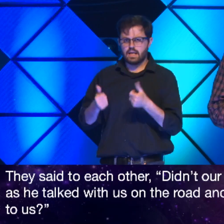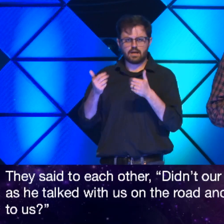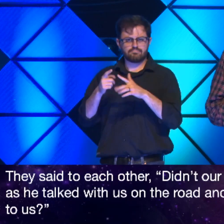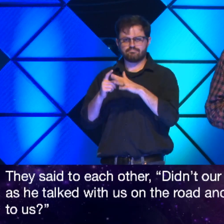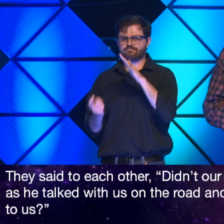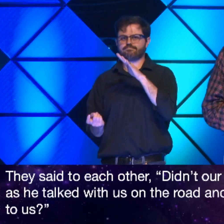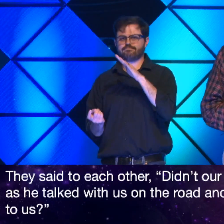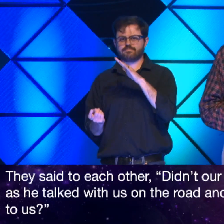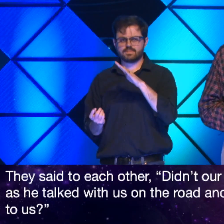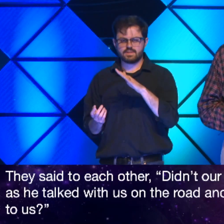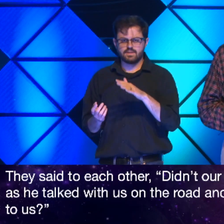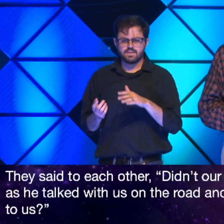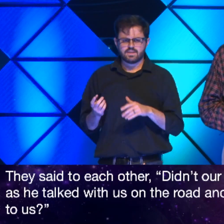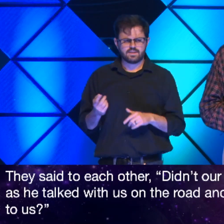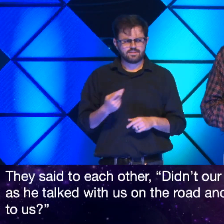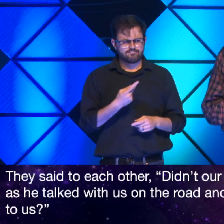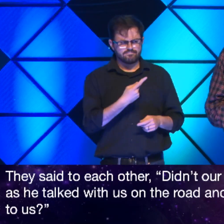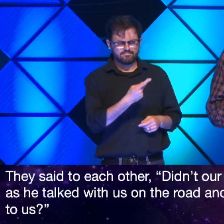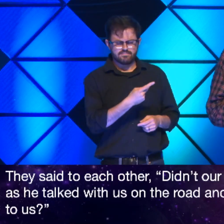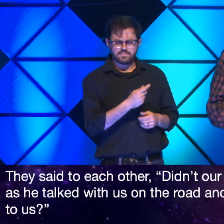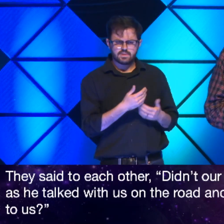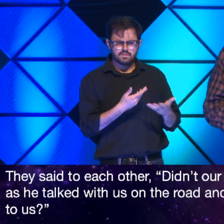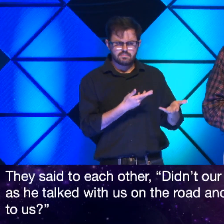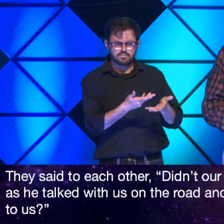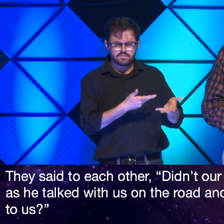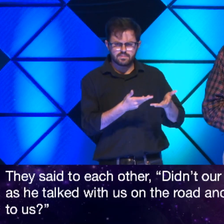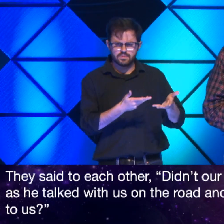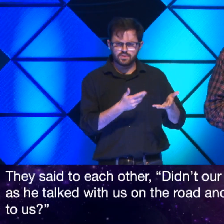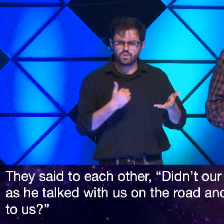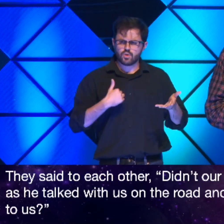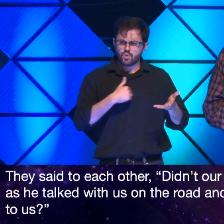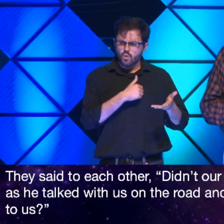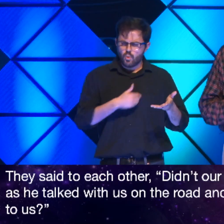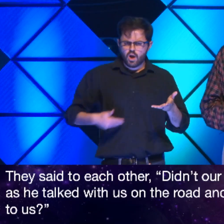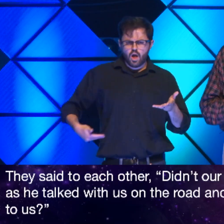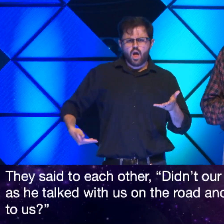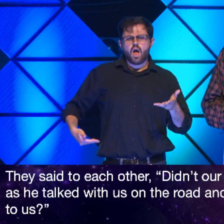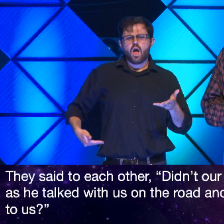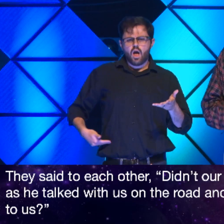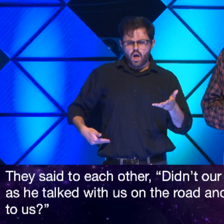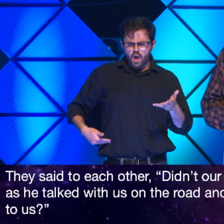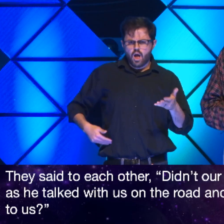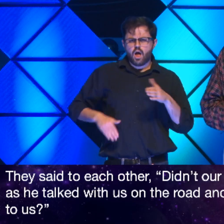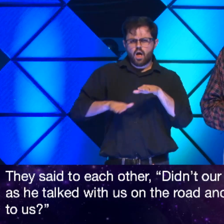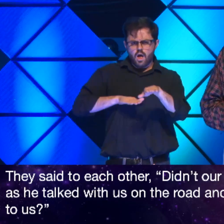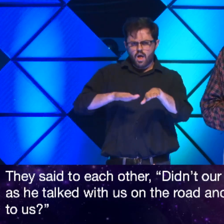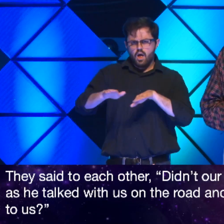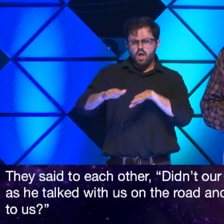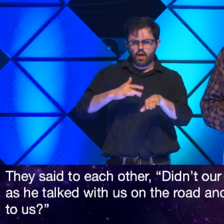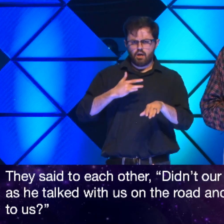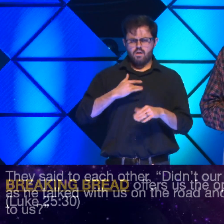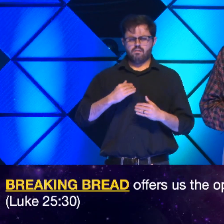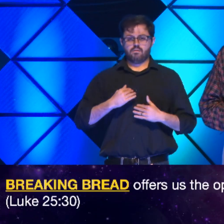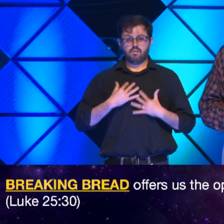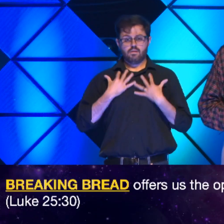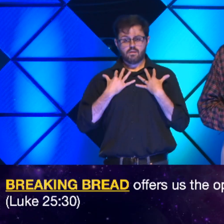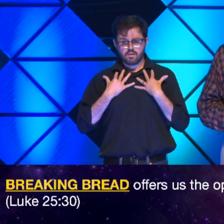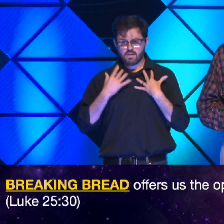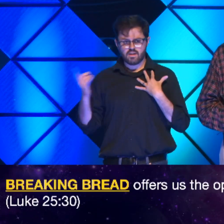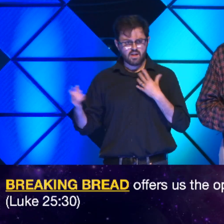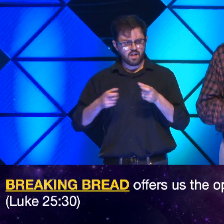hearts burn within us as he talked with us on the road and explained the scriptures to us?"